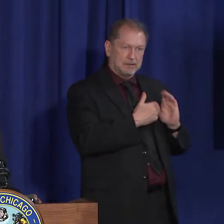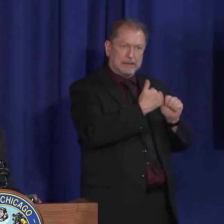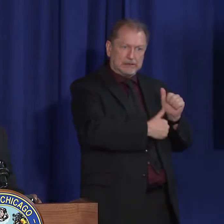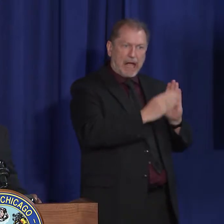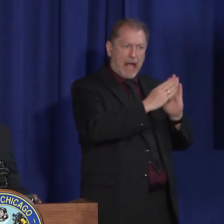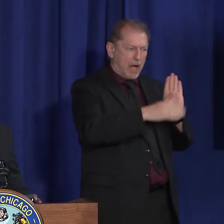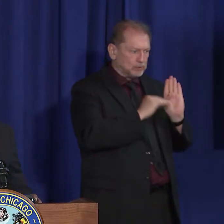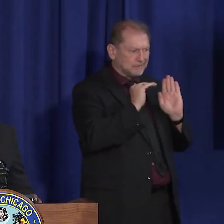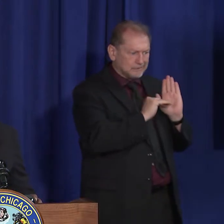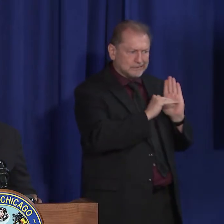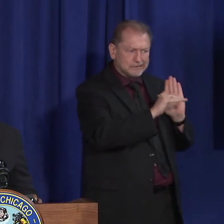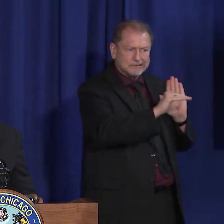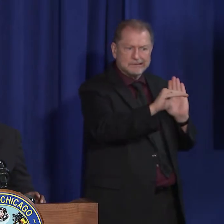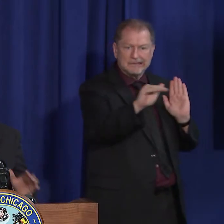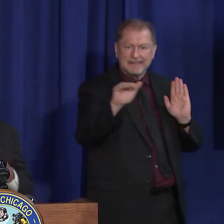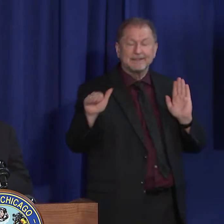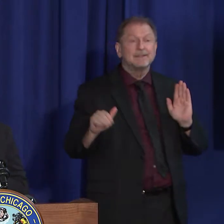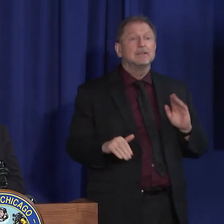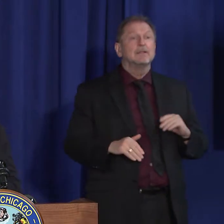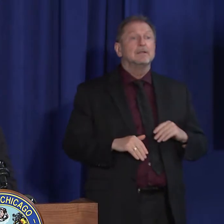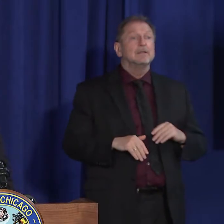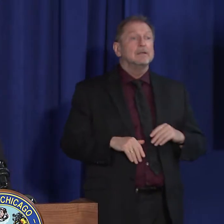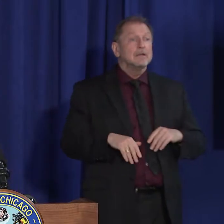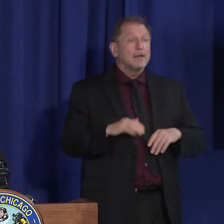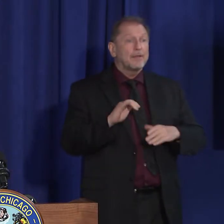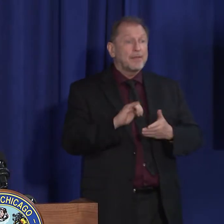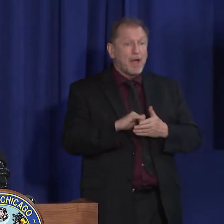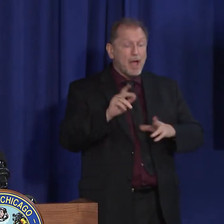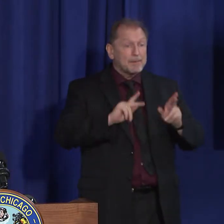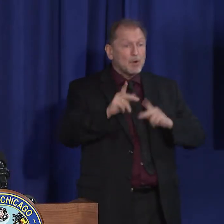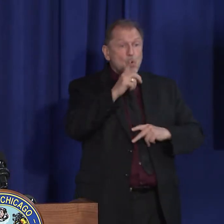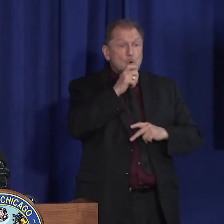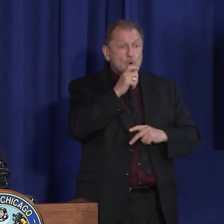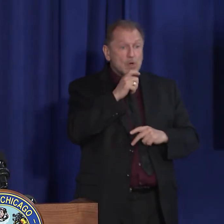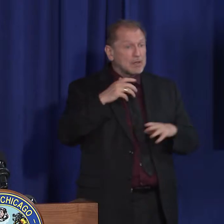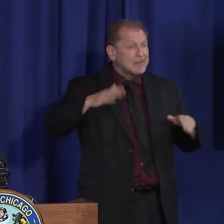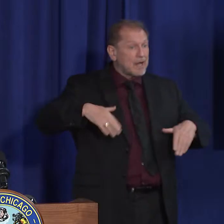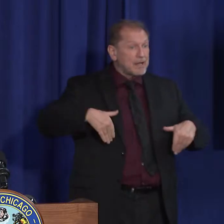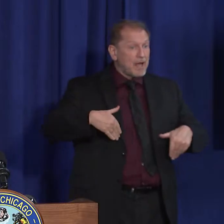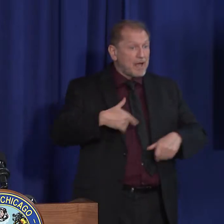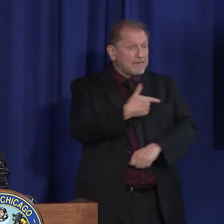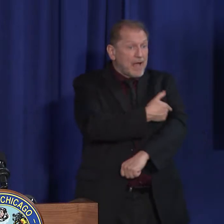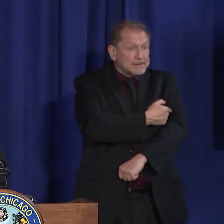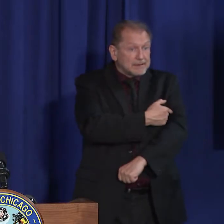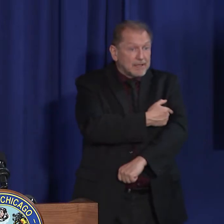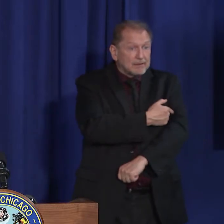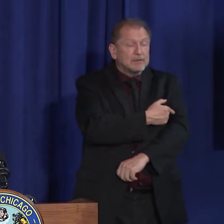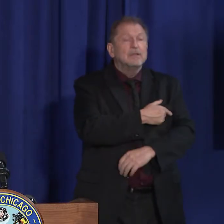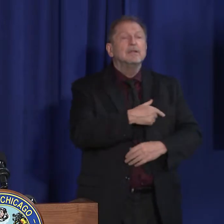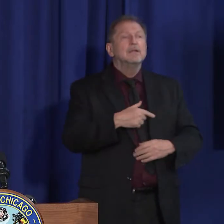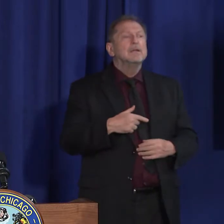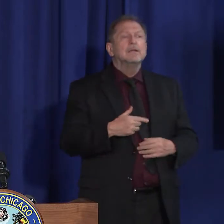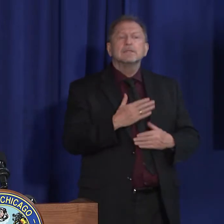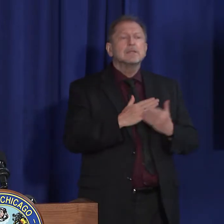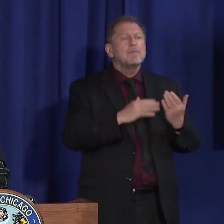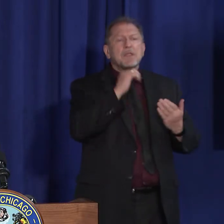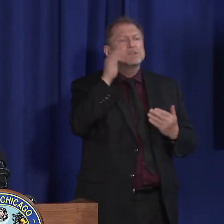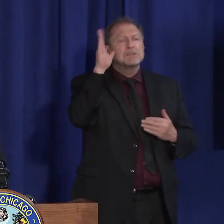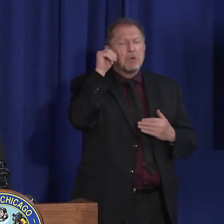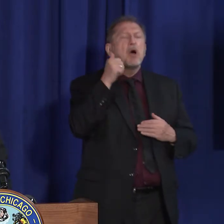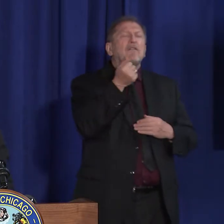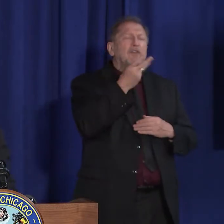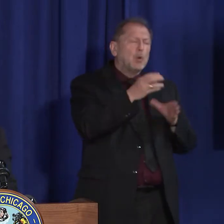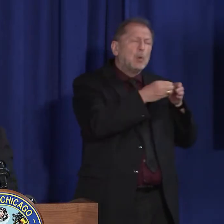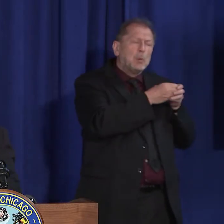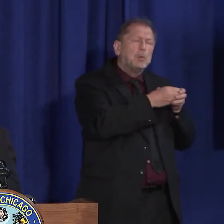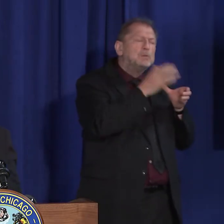of people who haven't been vaccinated yet, at least our surveys tell us, is they're not a hard no. There's some that are, the